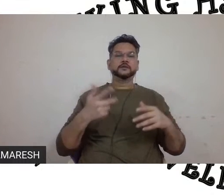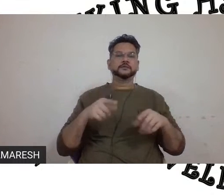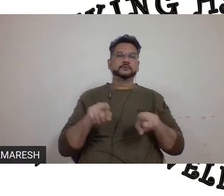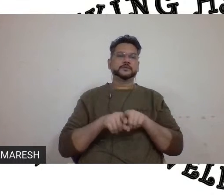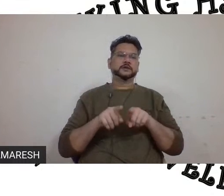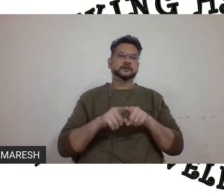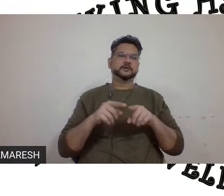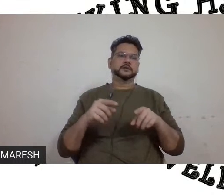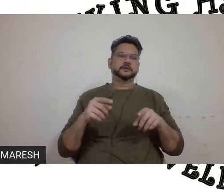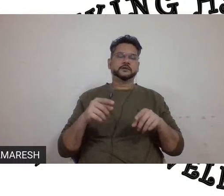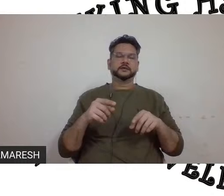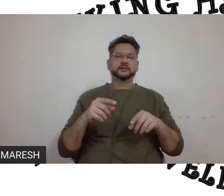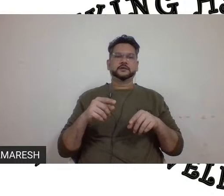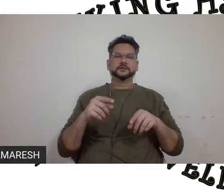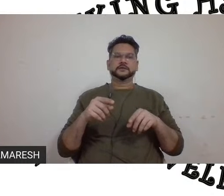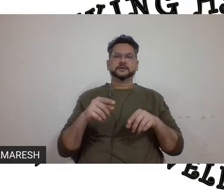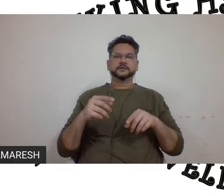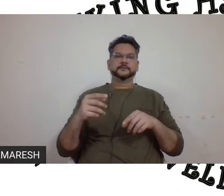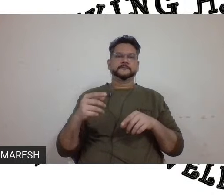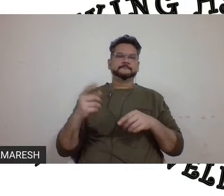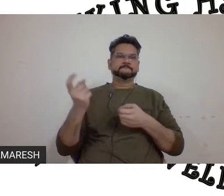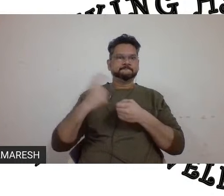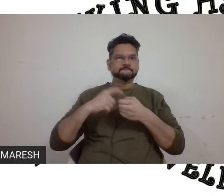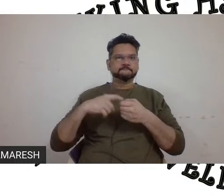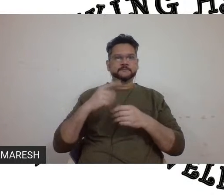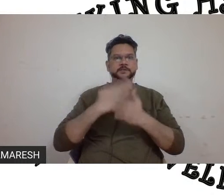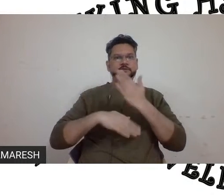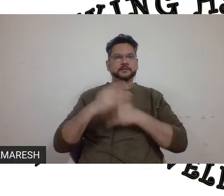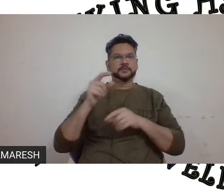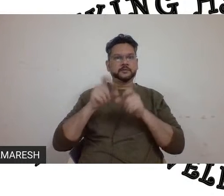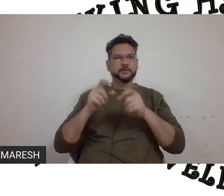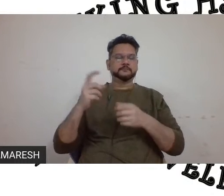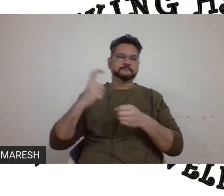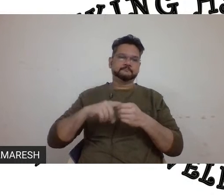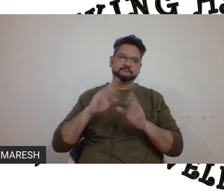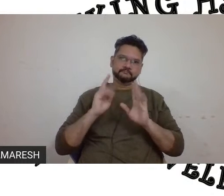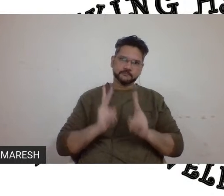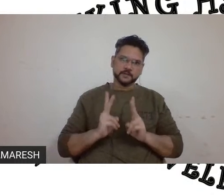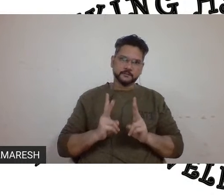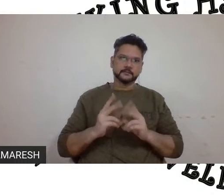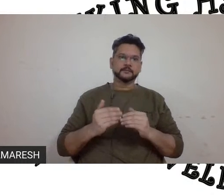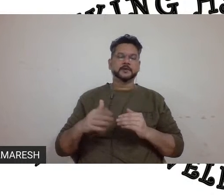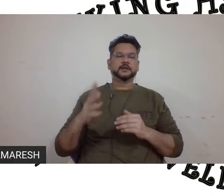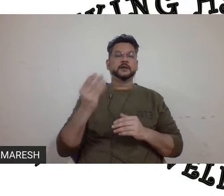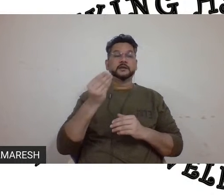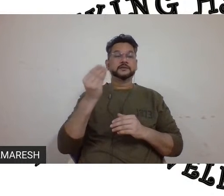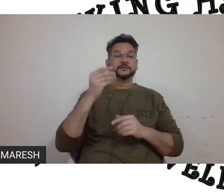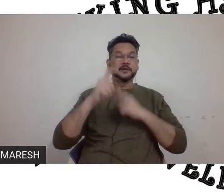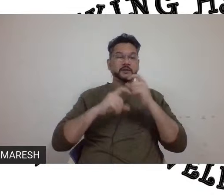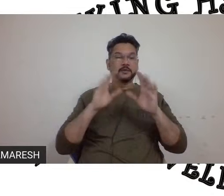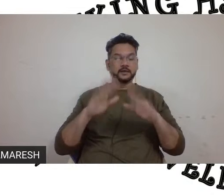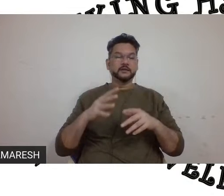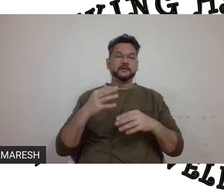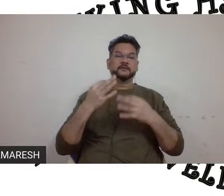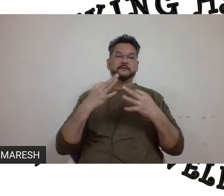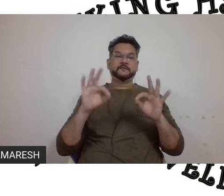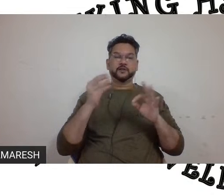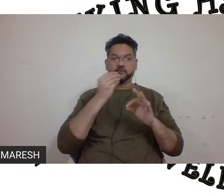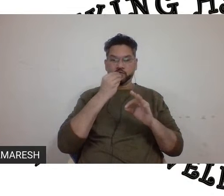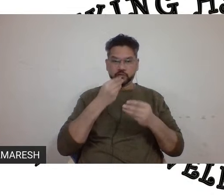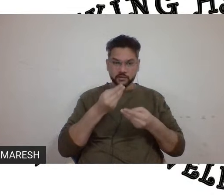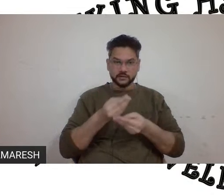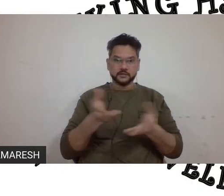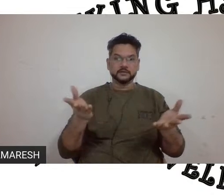I've seen some sectors, some companies in the same sector providing free food, free accommodation,